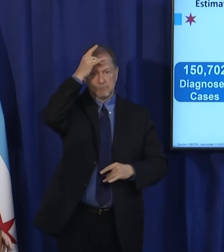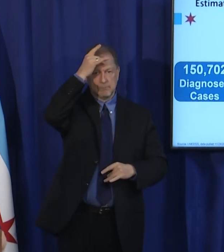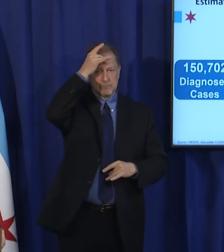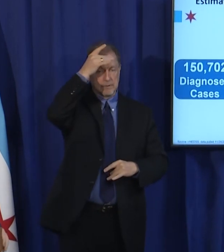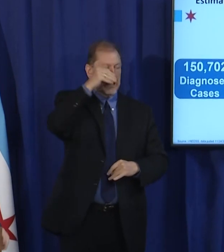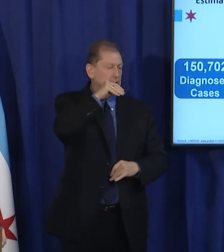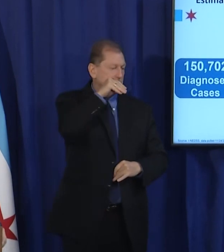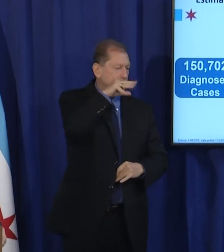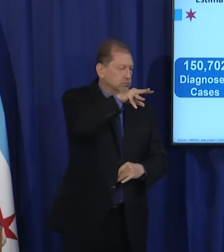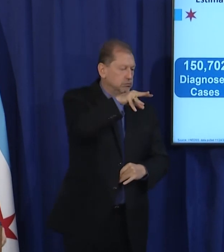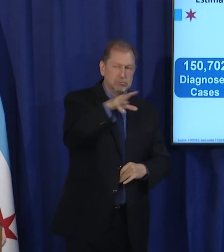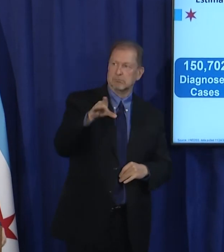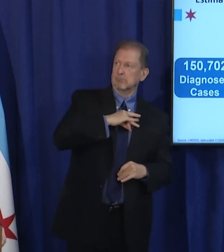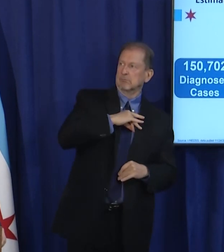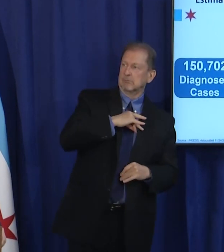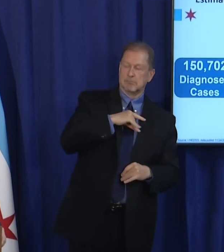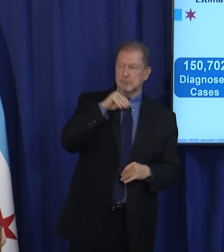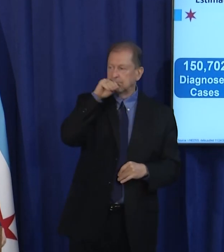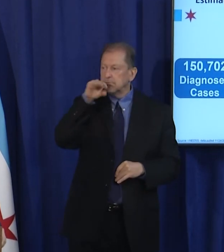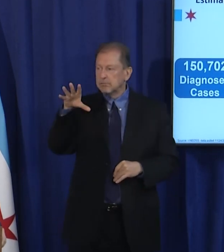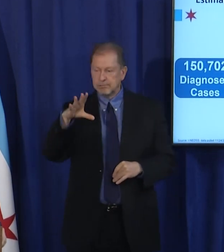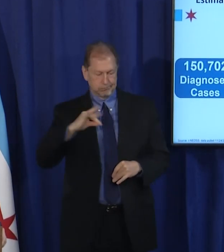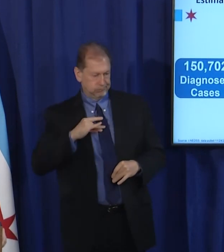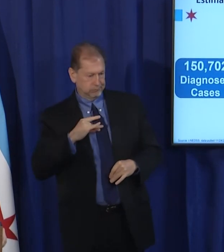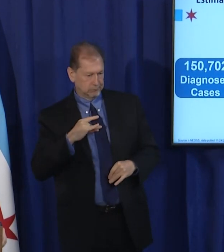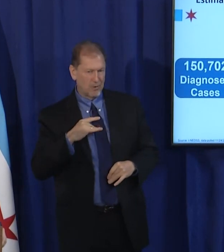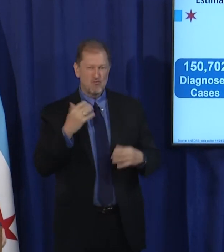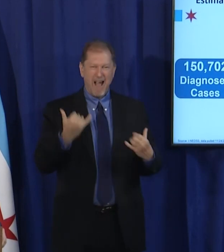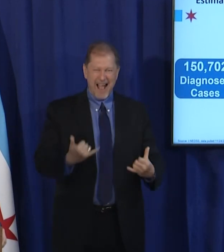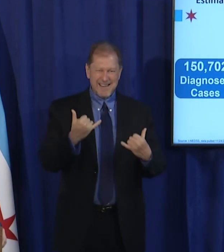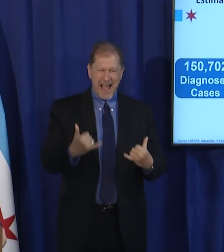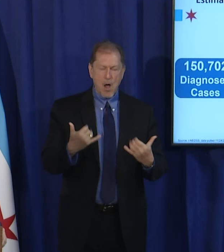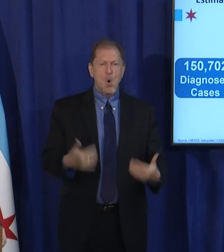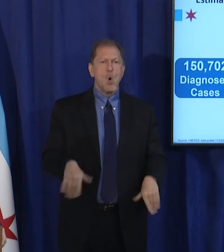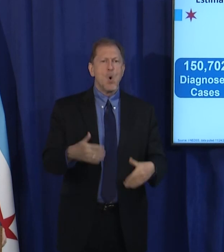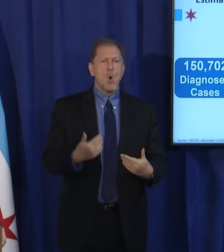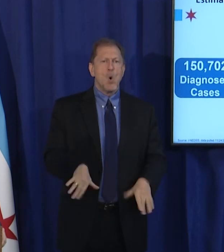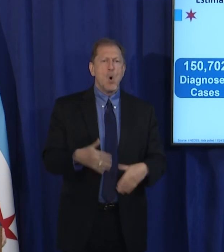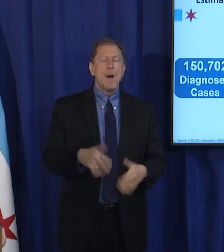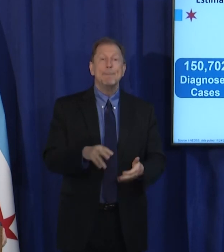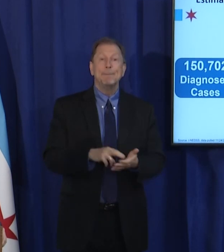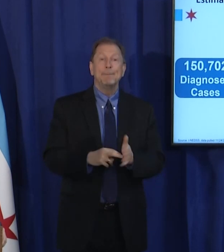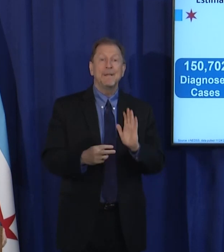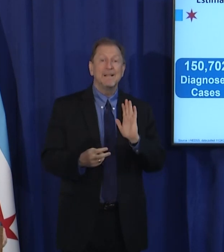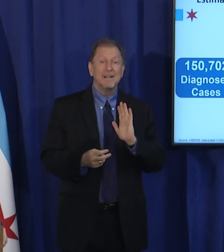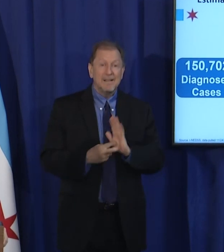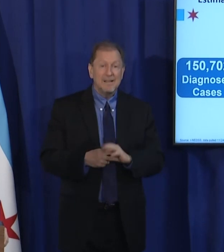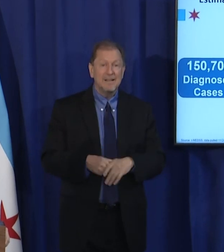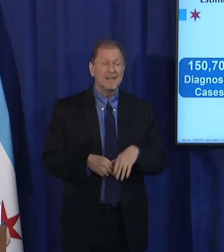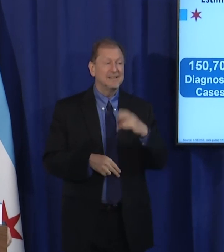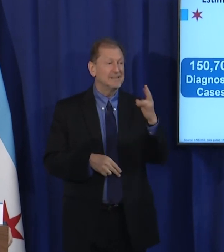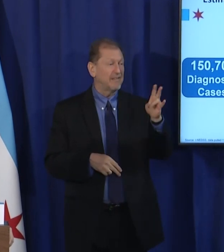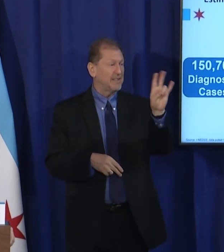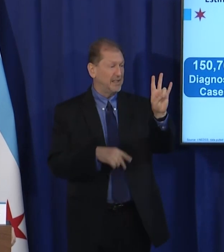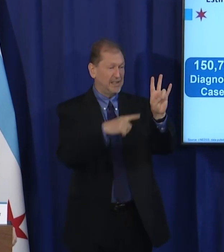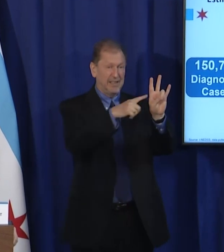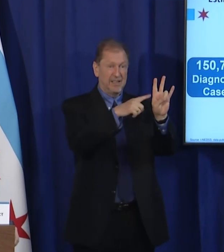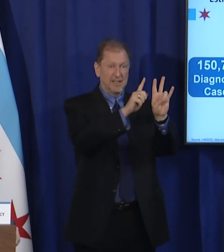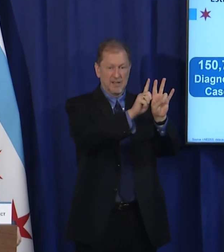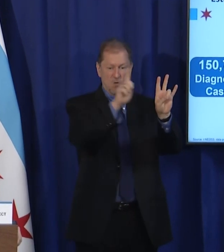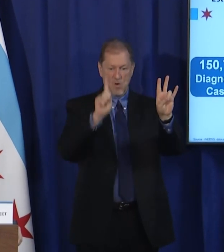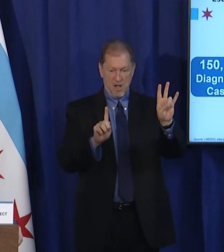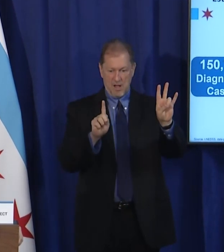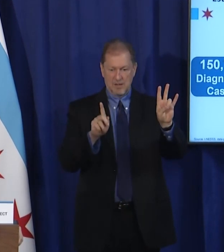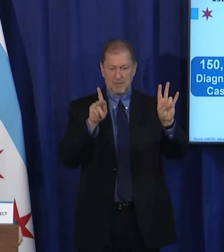COVID right now. And that means as many as 1 in 17 Chicagoans still